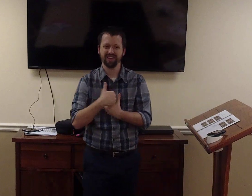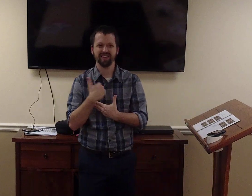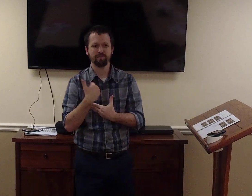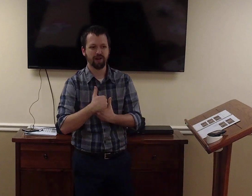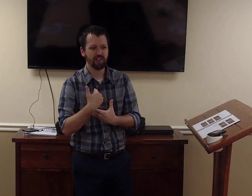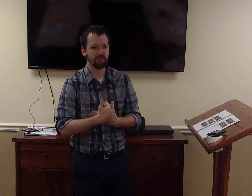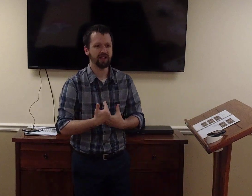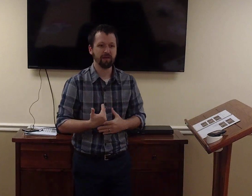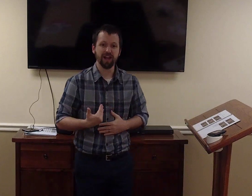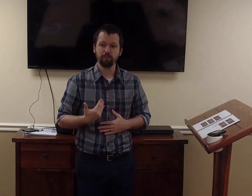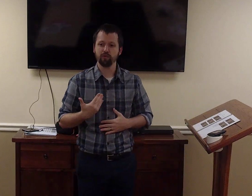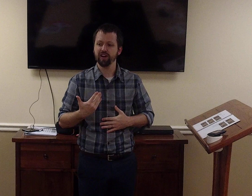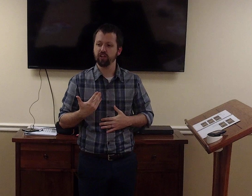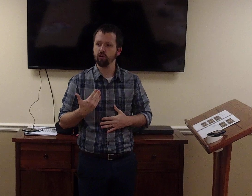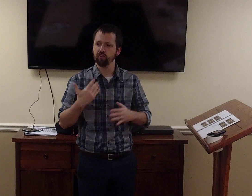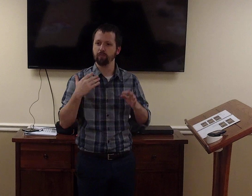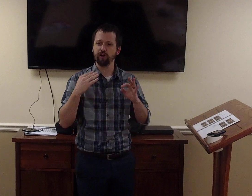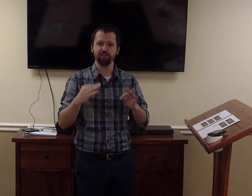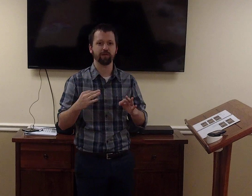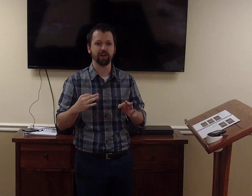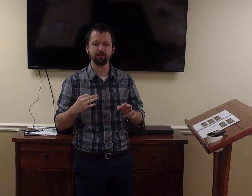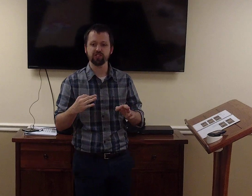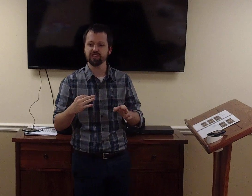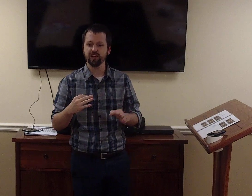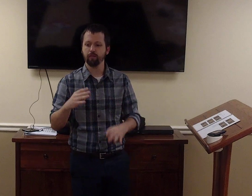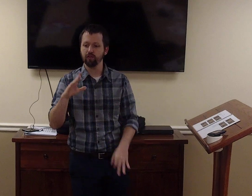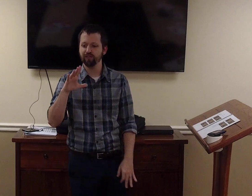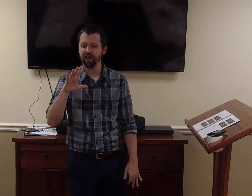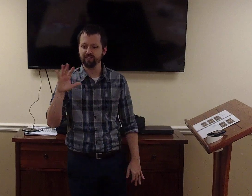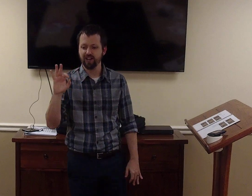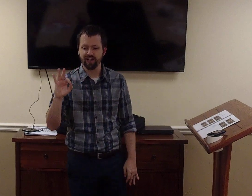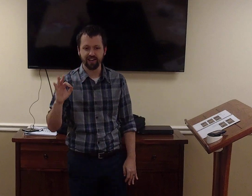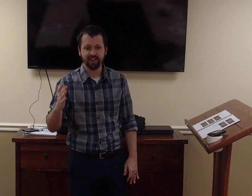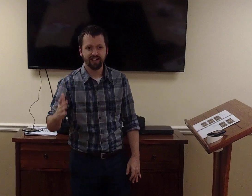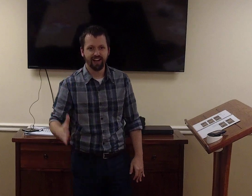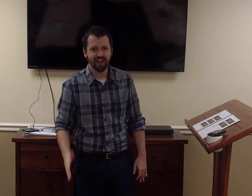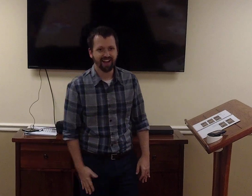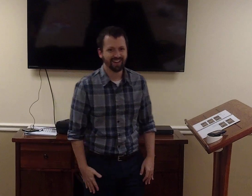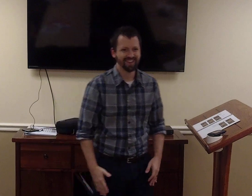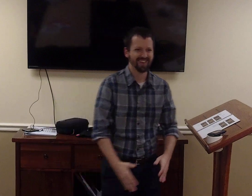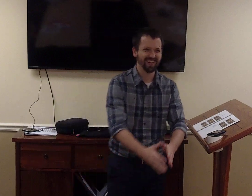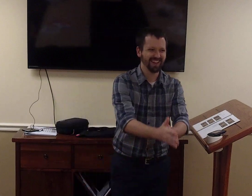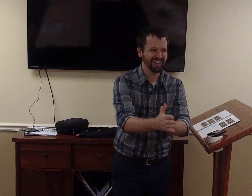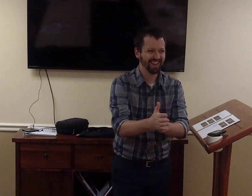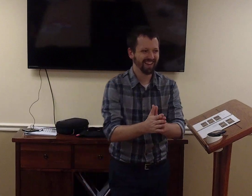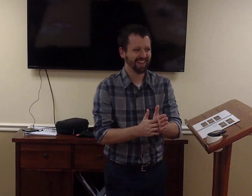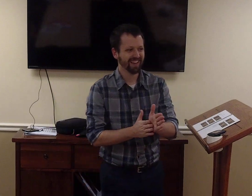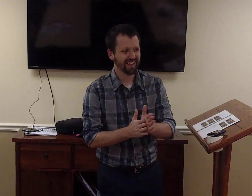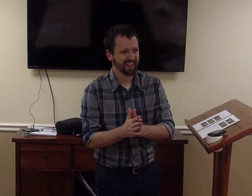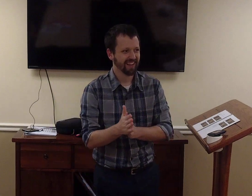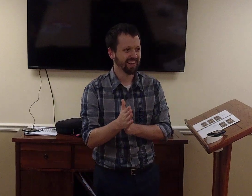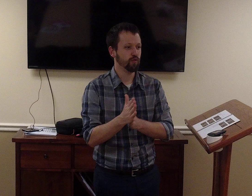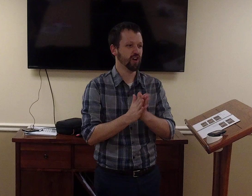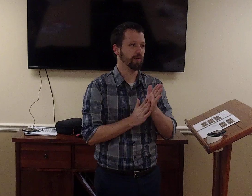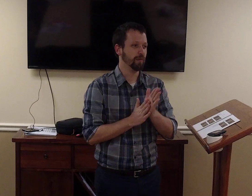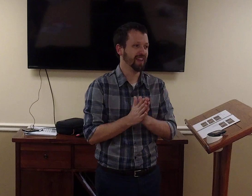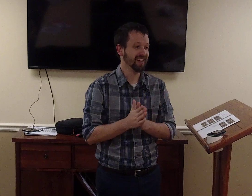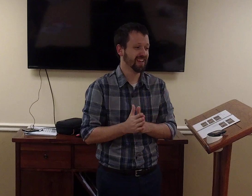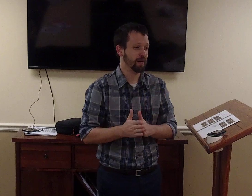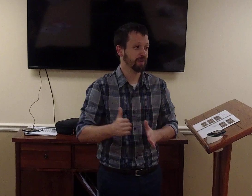It's bothering me. I mean, I'm pretty close to perfect, but I'm only 5'9". He'll get shorter someday. He will, but by that time I'll be